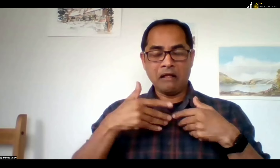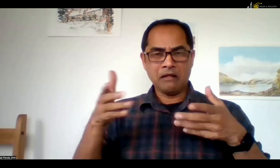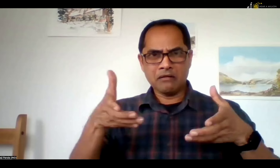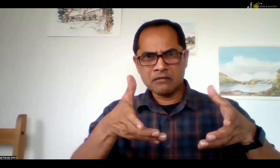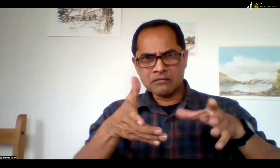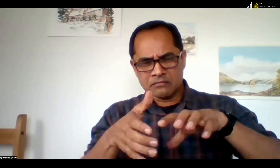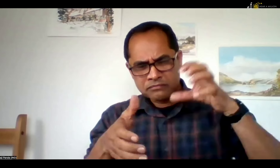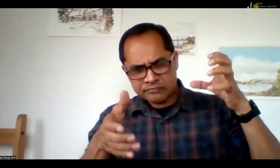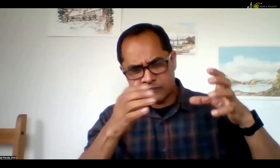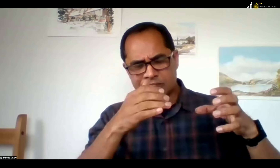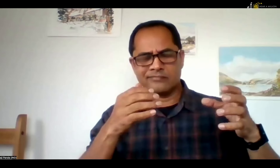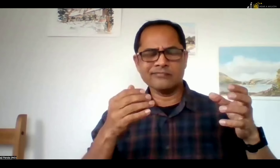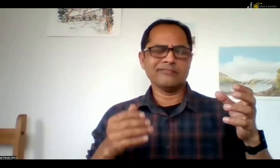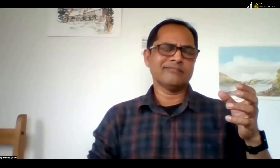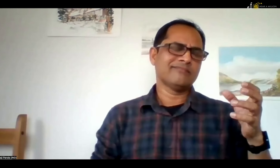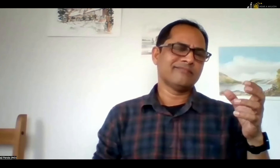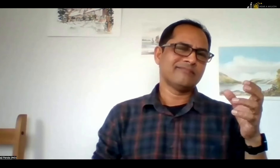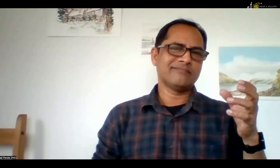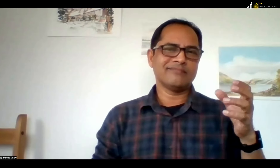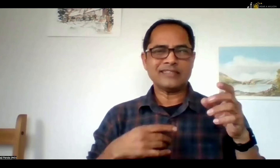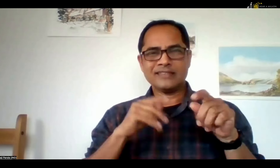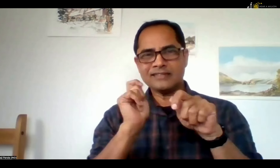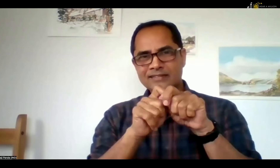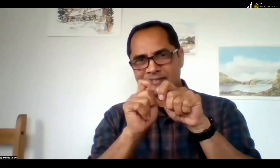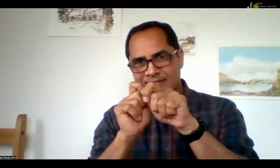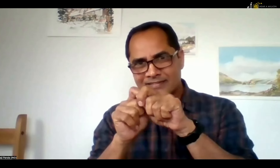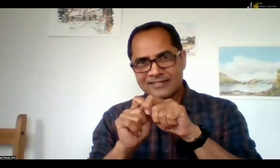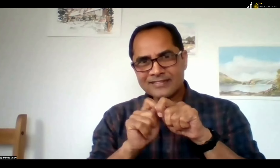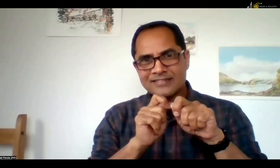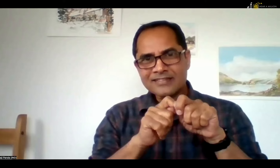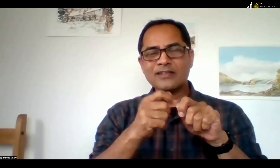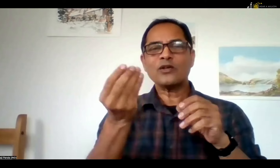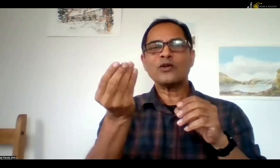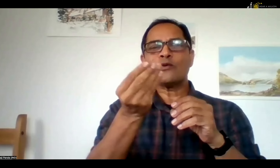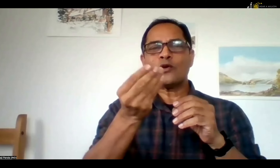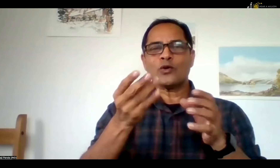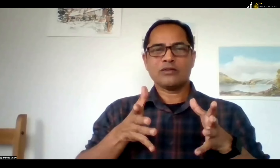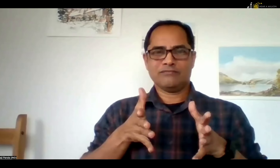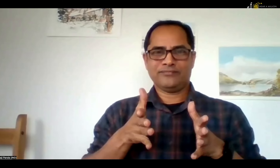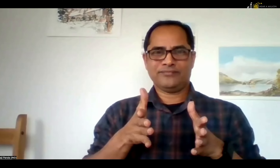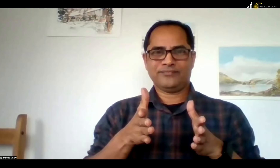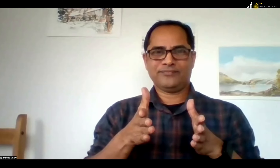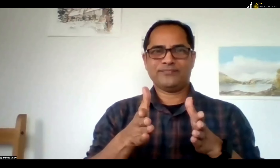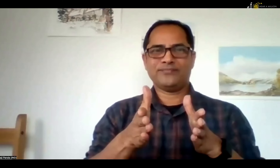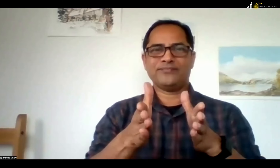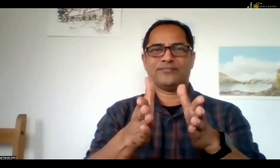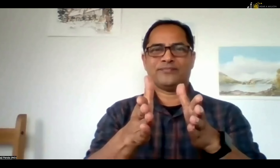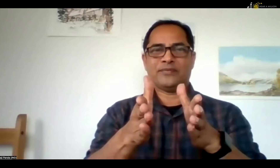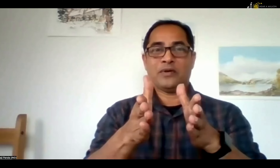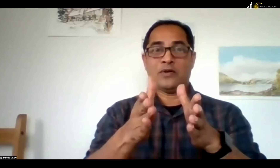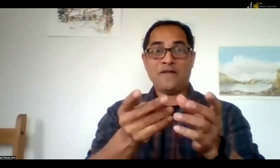work properly. In the NGO, the deaf people are coming to us like this after 15 years